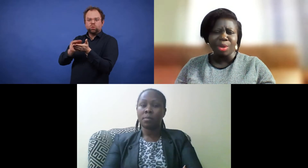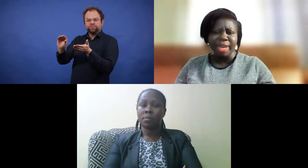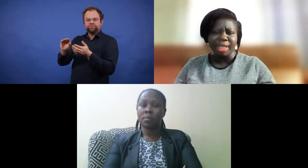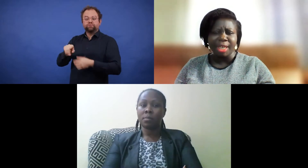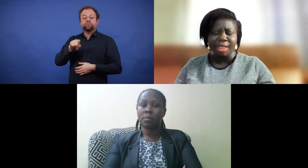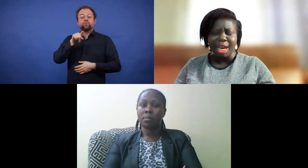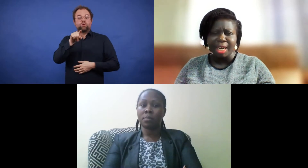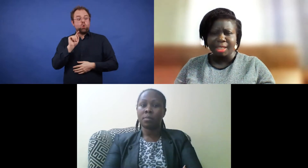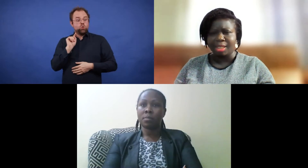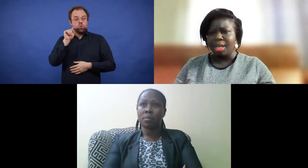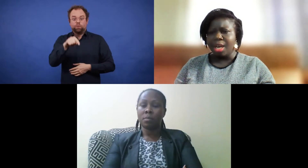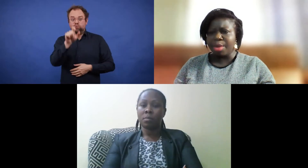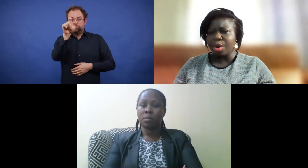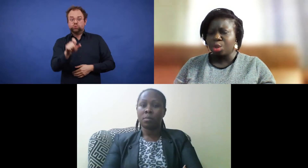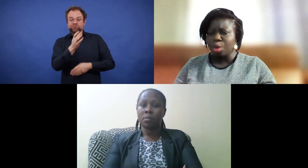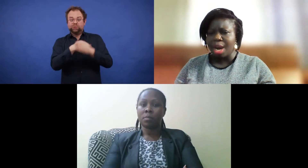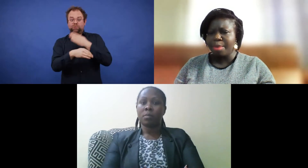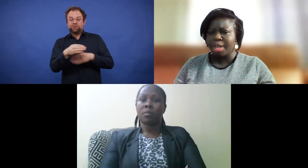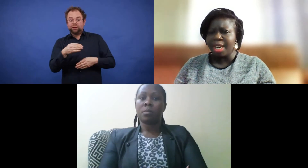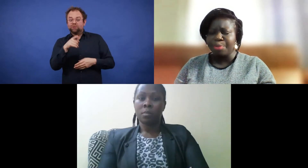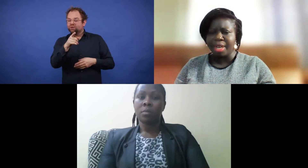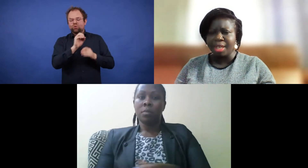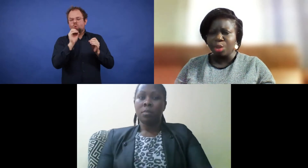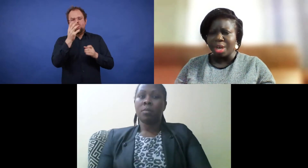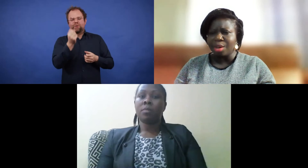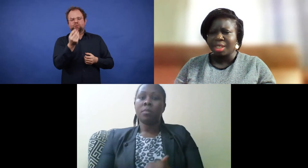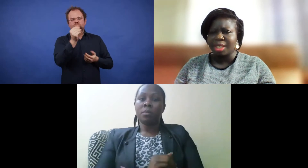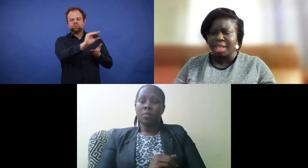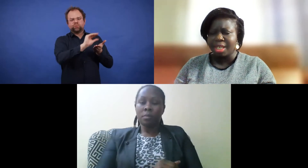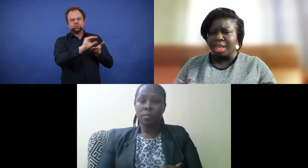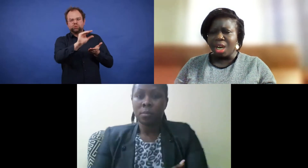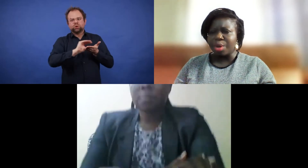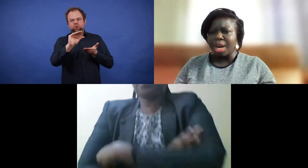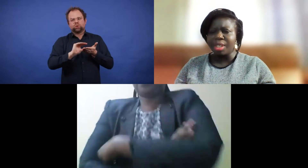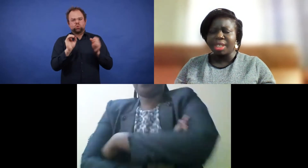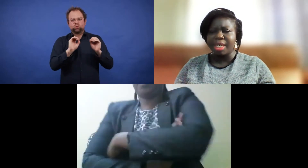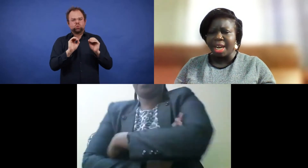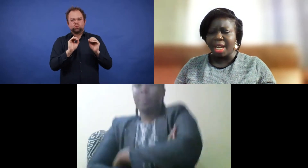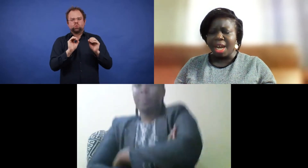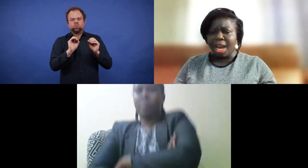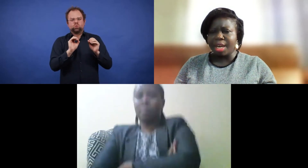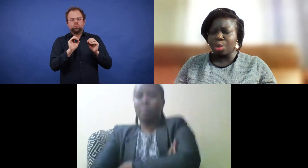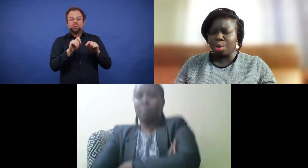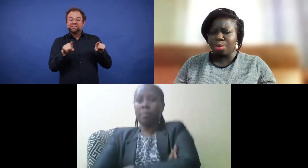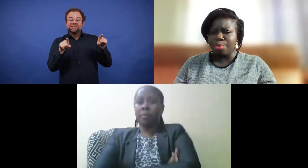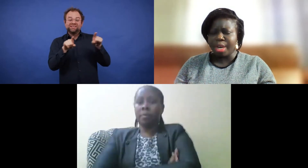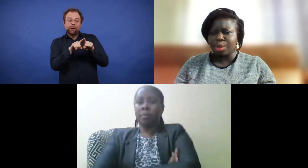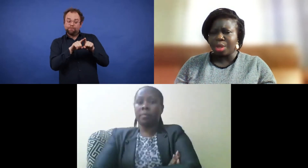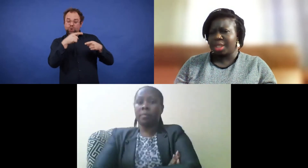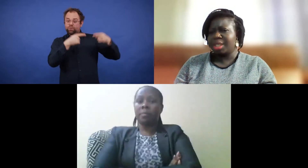been discriminated against because you come in limping, you cannot see, you cannot hear, and